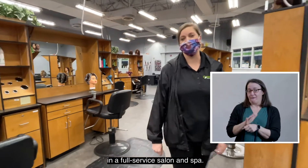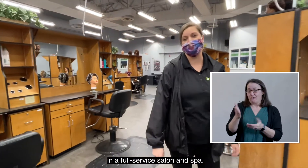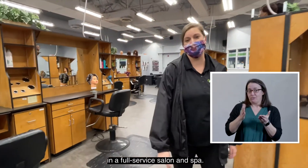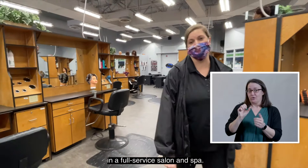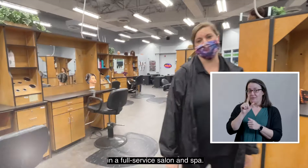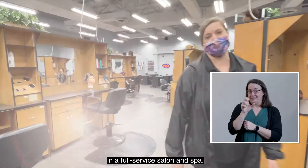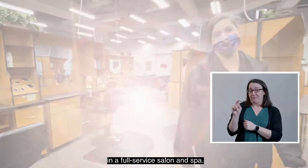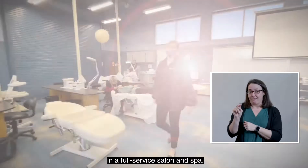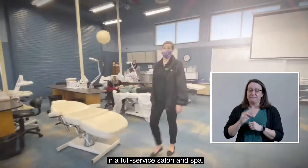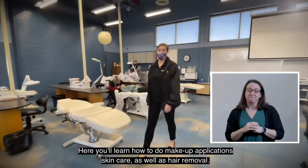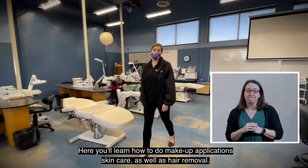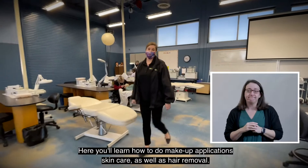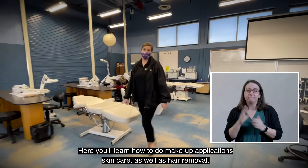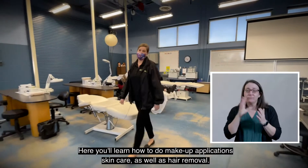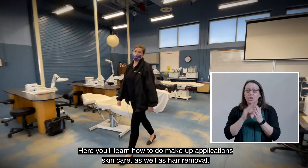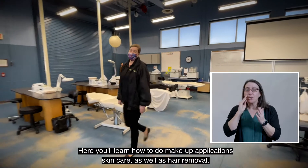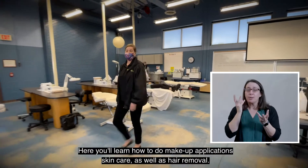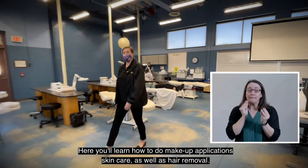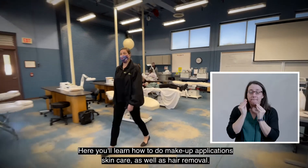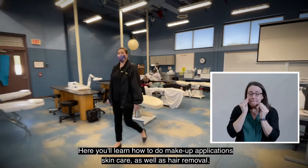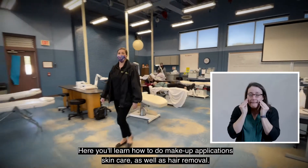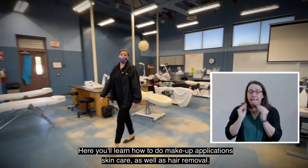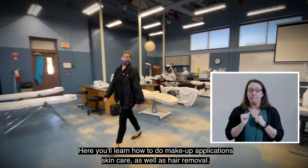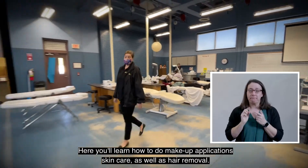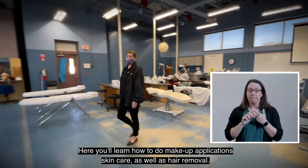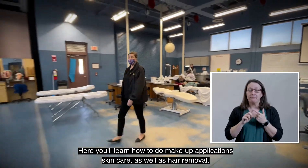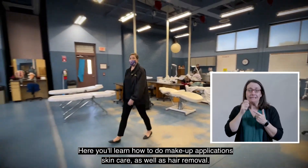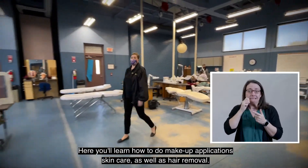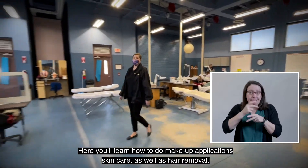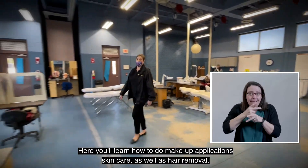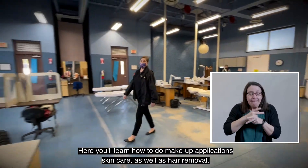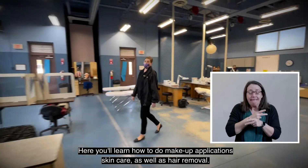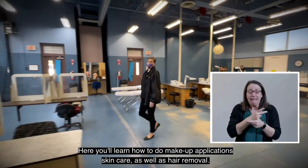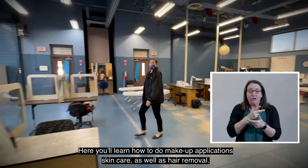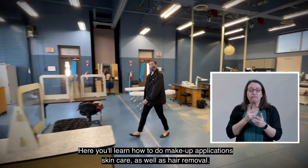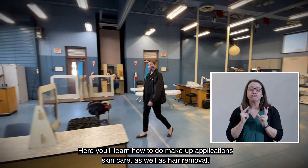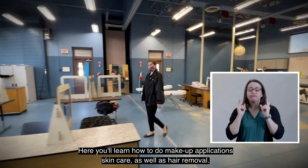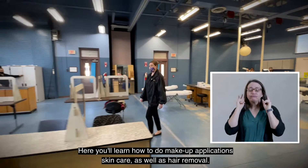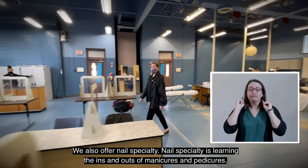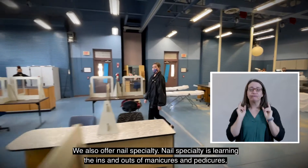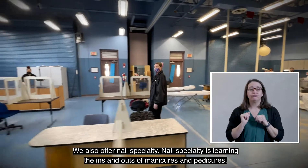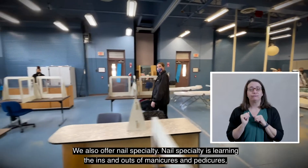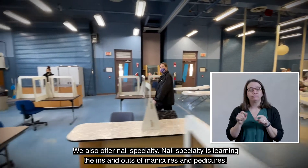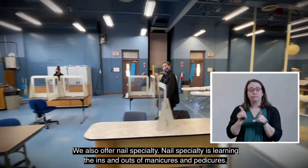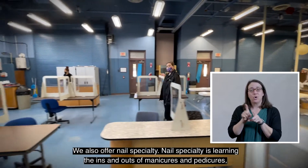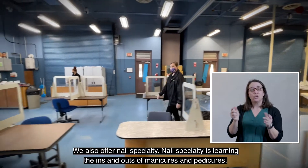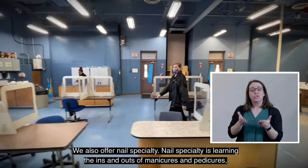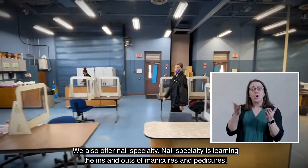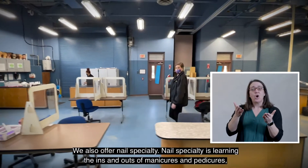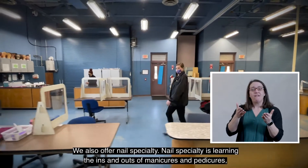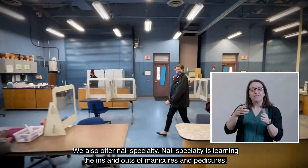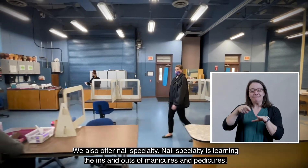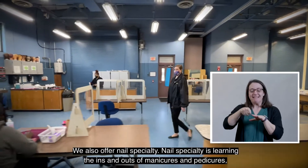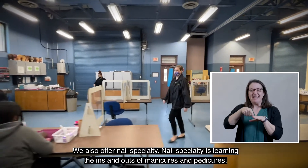full-service salon and spa. Here you'll learn how to do makeup applications, skincare, as well as hair removal. We also offer